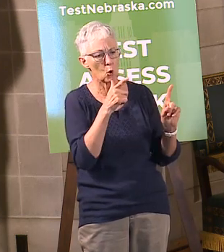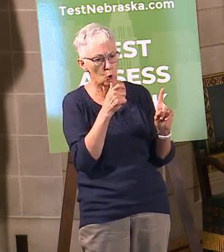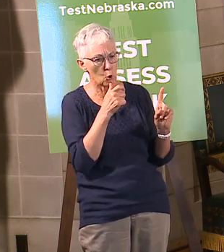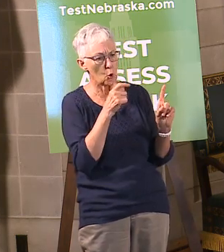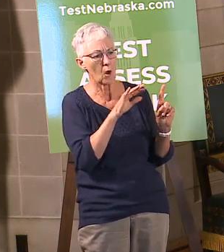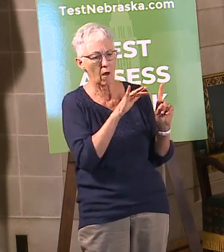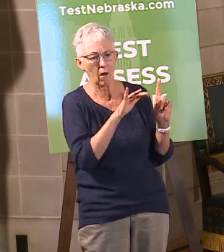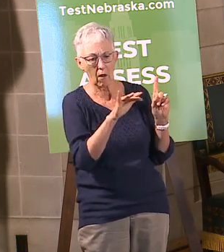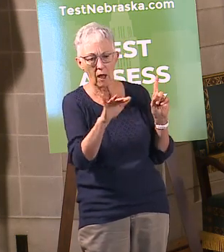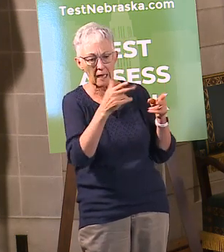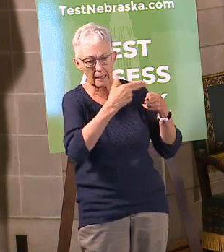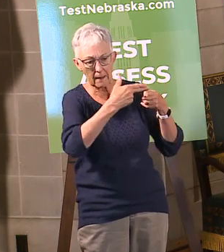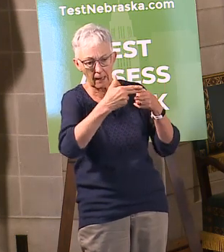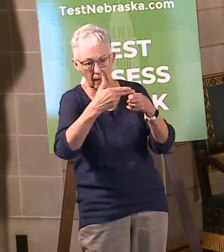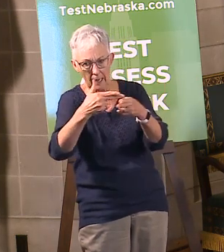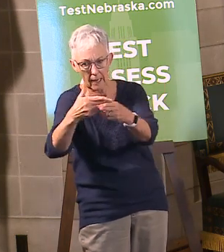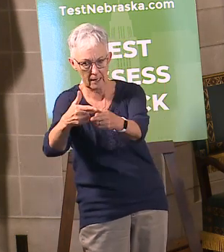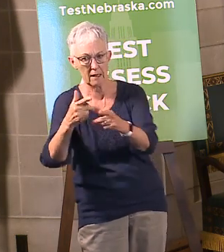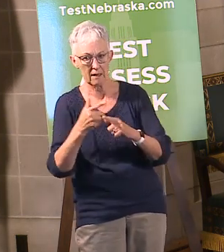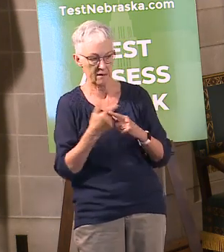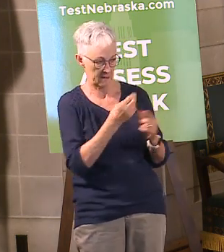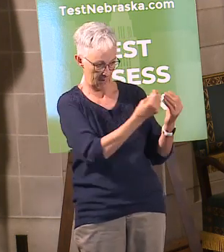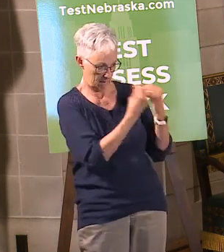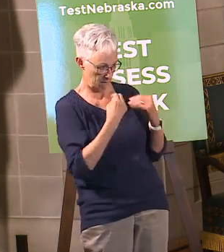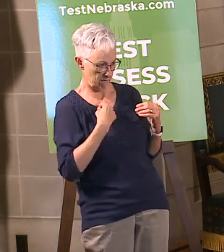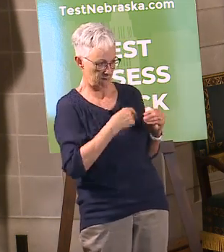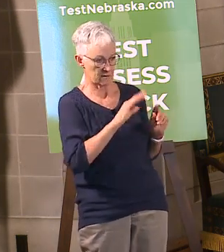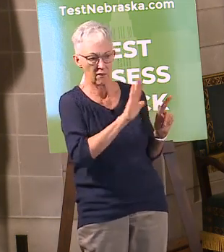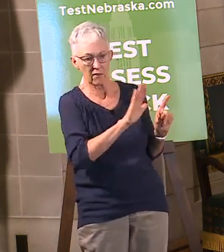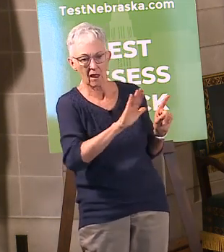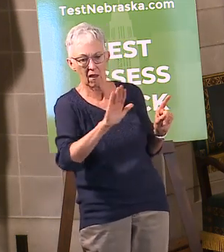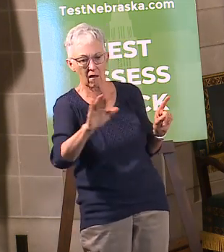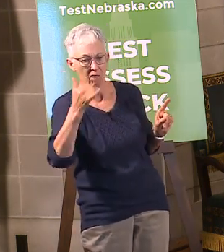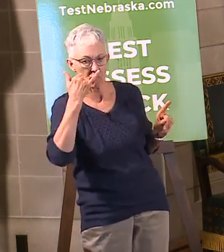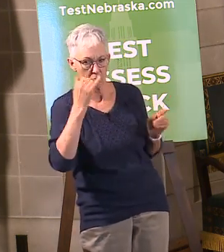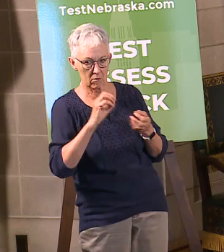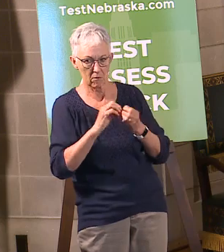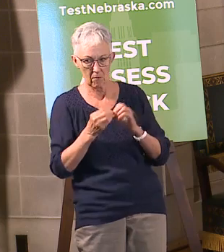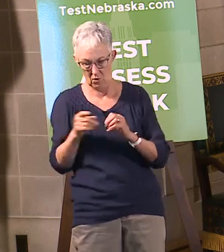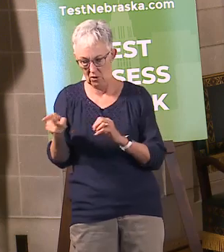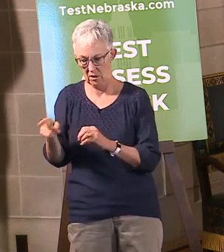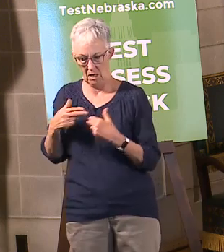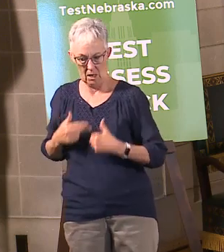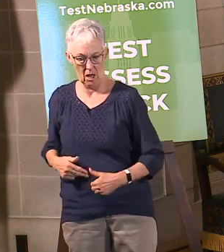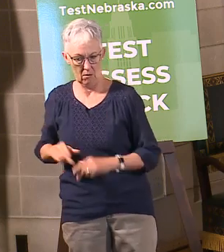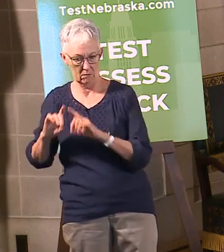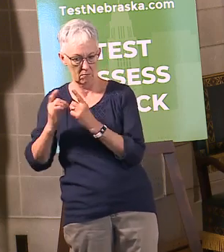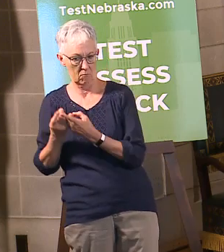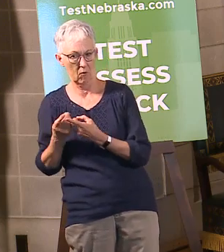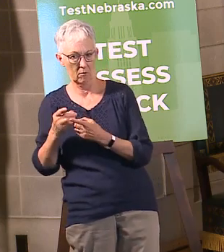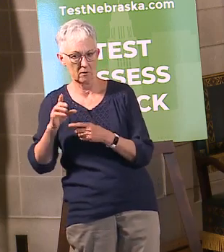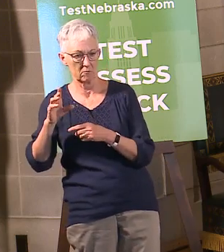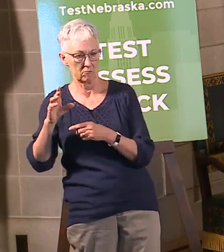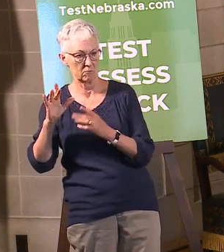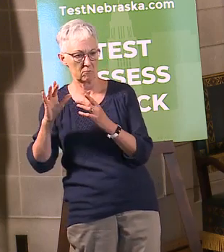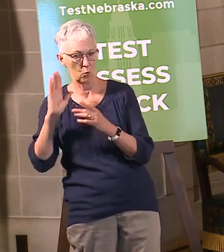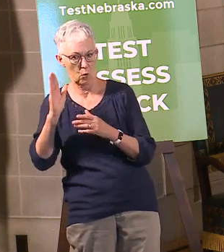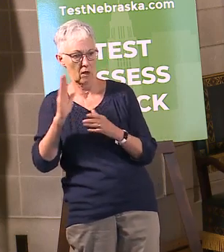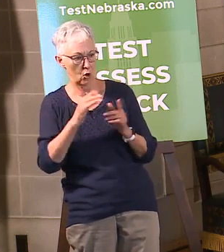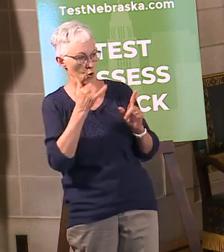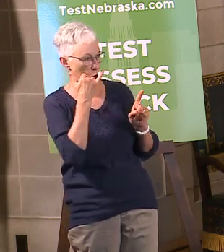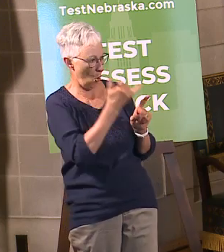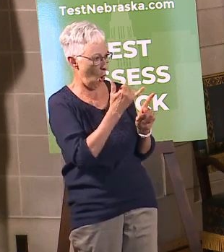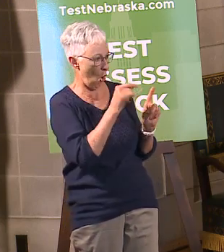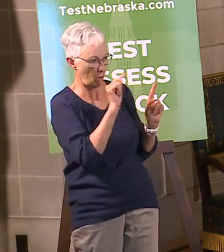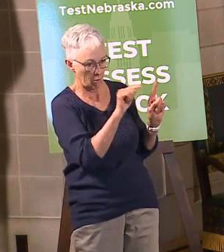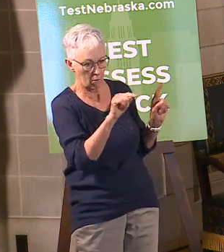contact the employer to get their contact information and follow up. So that's how people will find out, is that we do our contact tracing